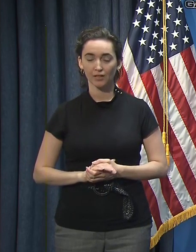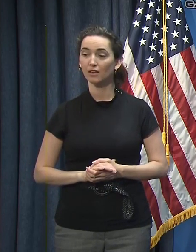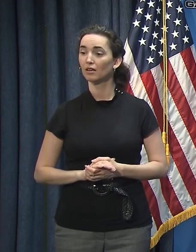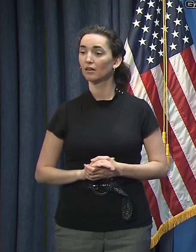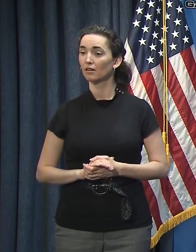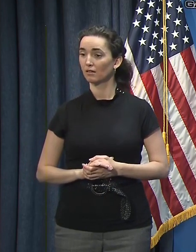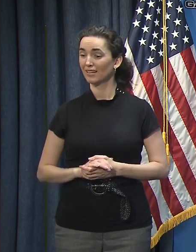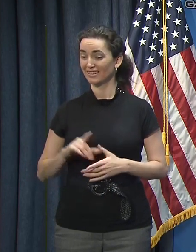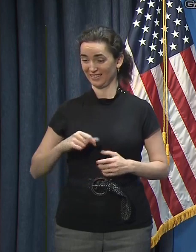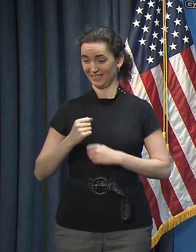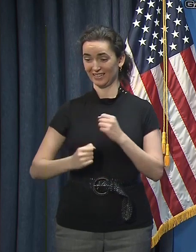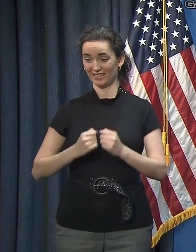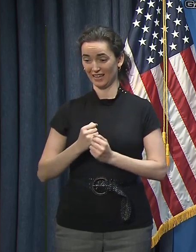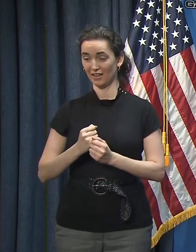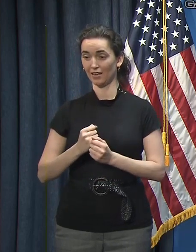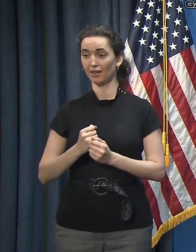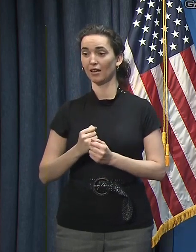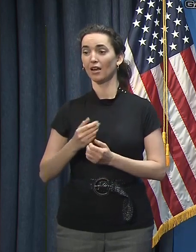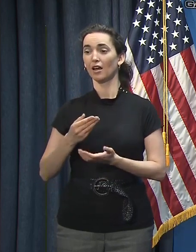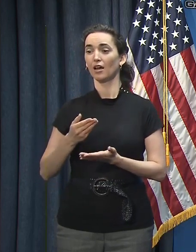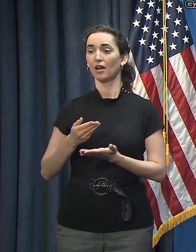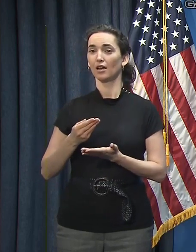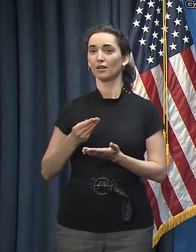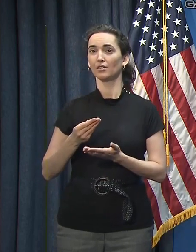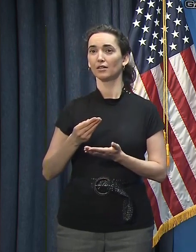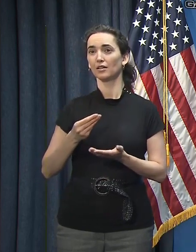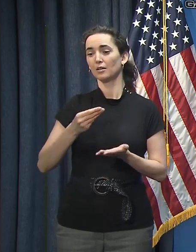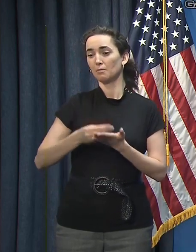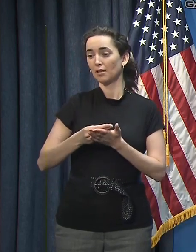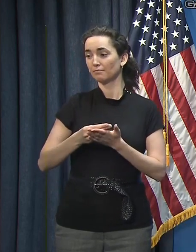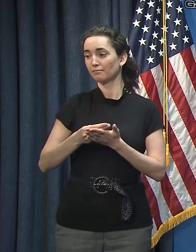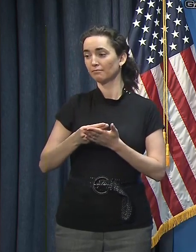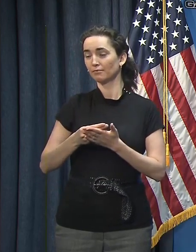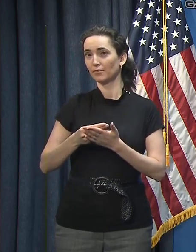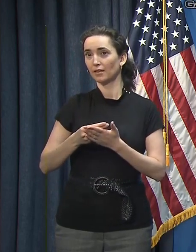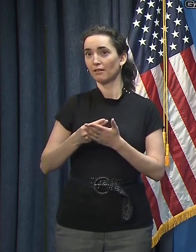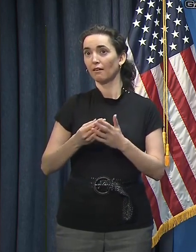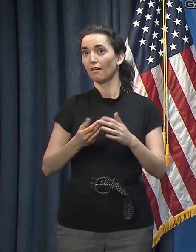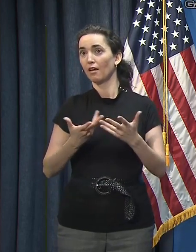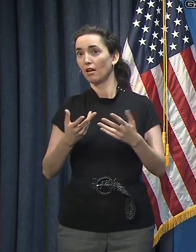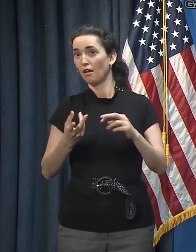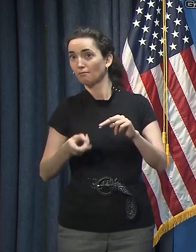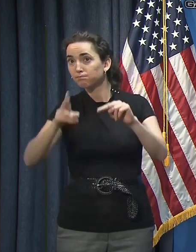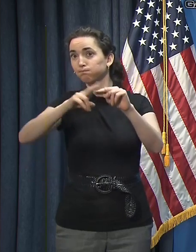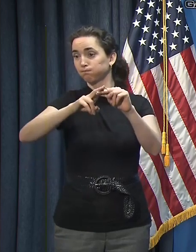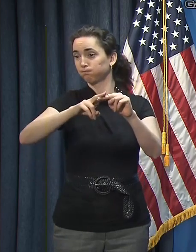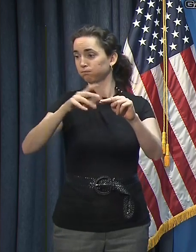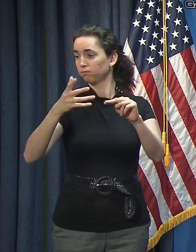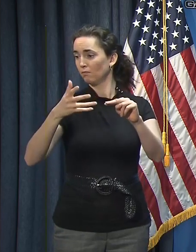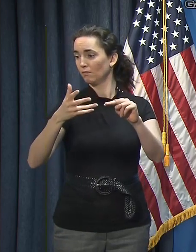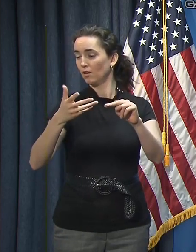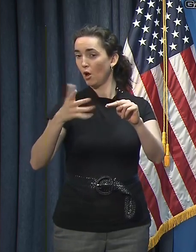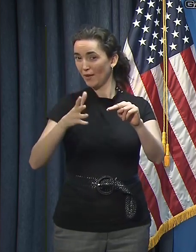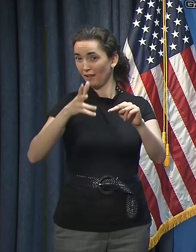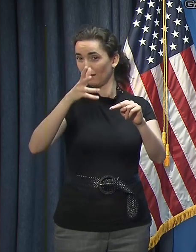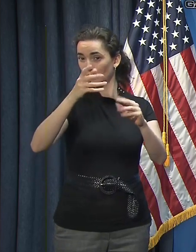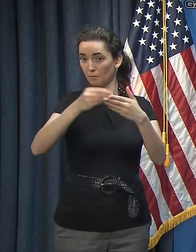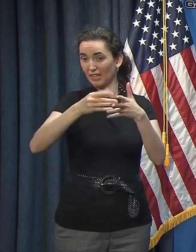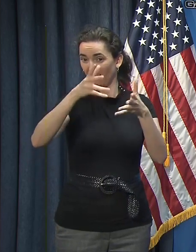excess in the current year. I was about to say surplus, but surplus applies going backwards. So we're running a significant